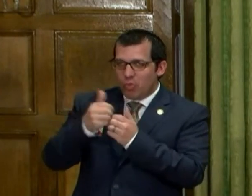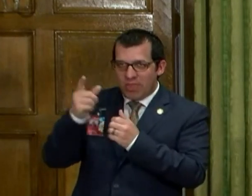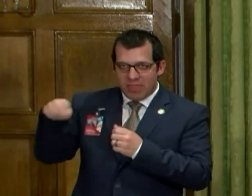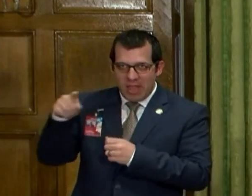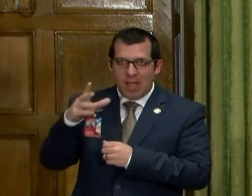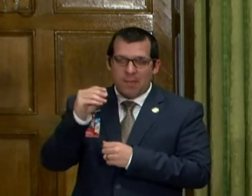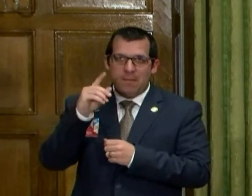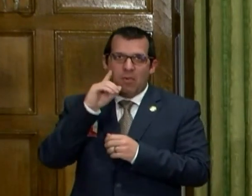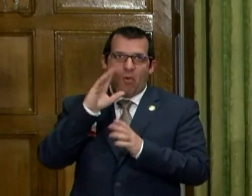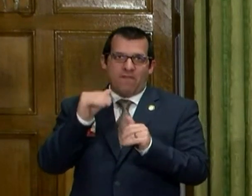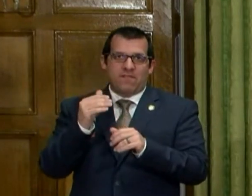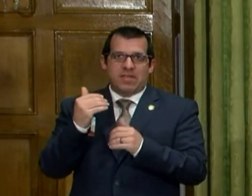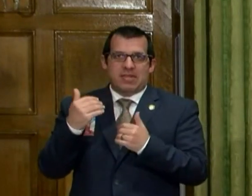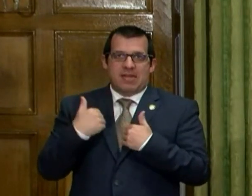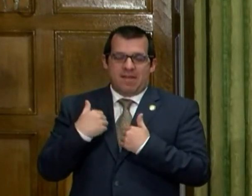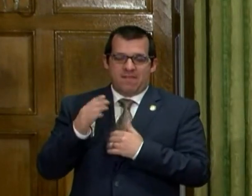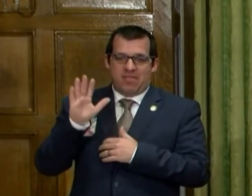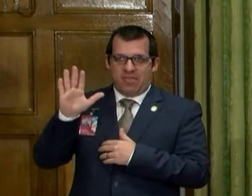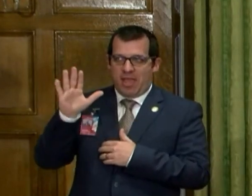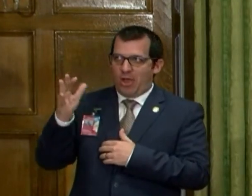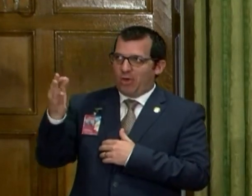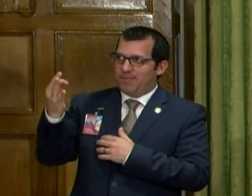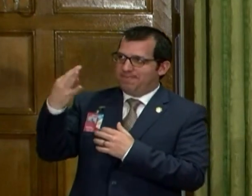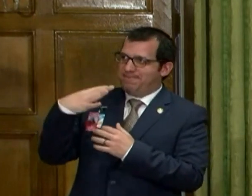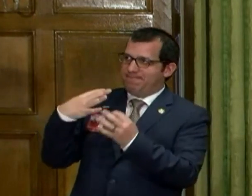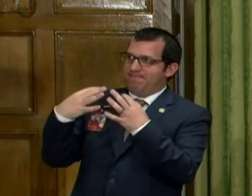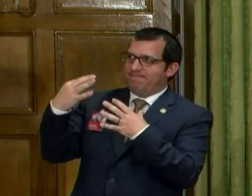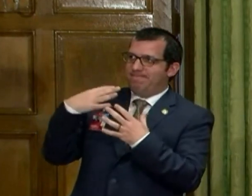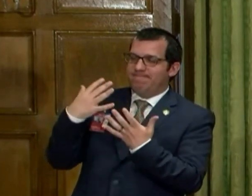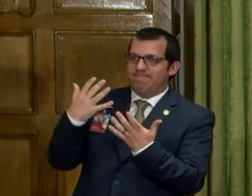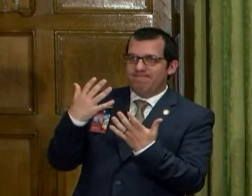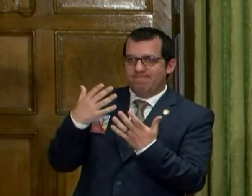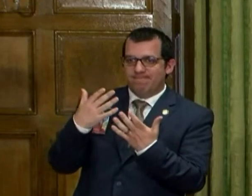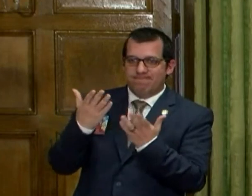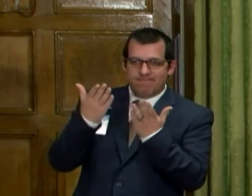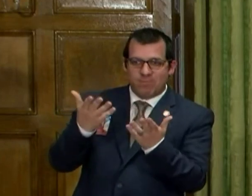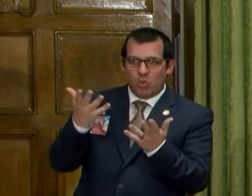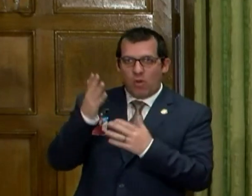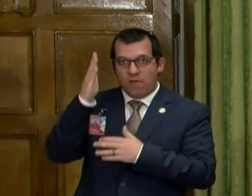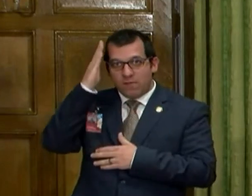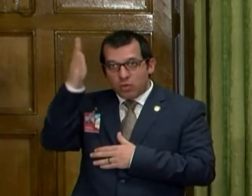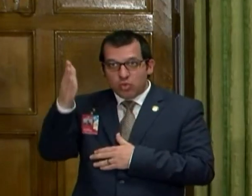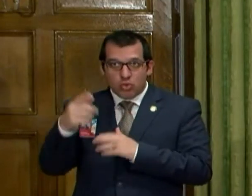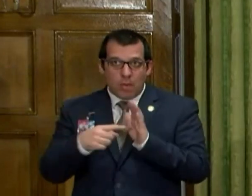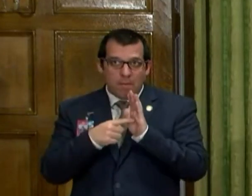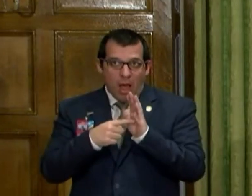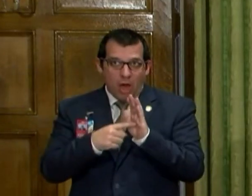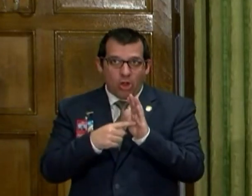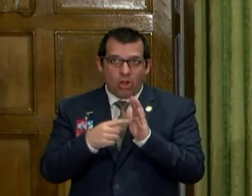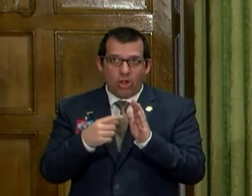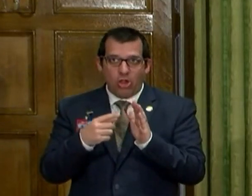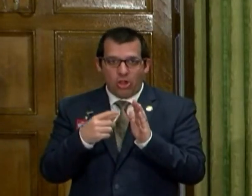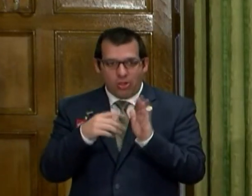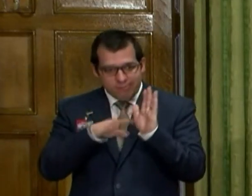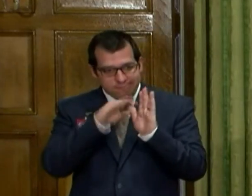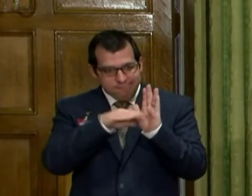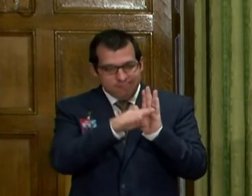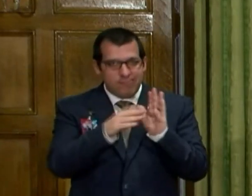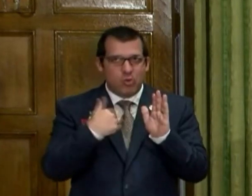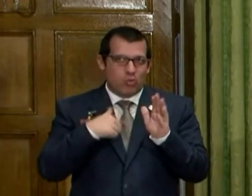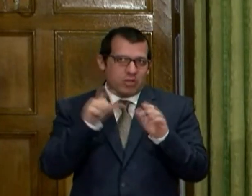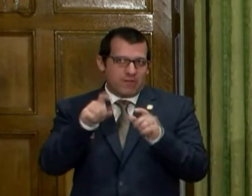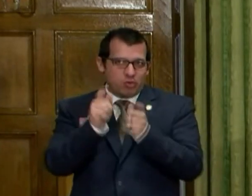have their input into our future modeling as we might have to adjust in the